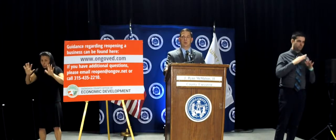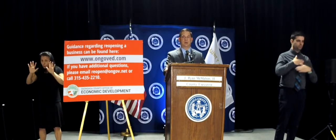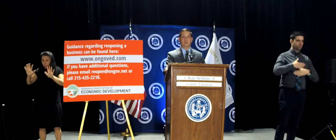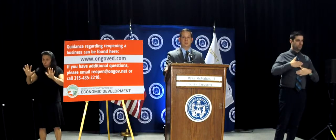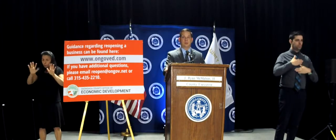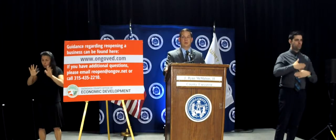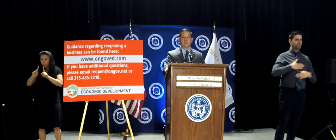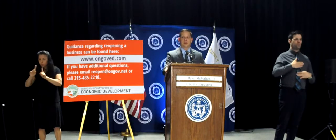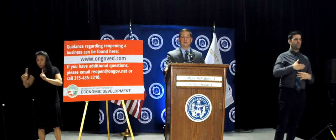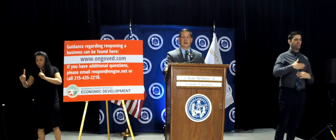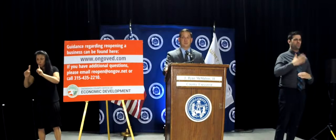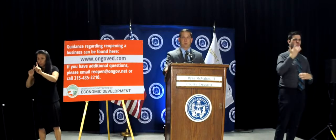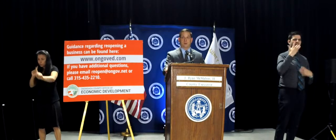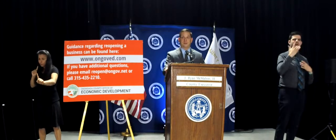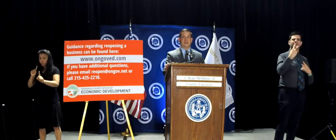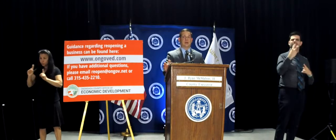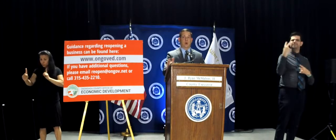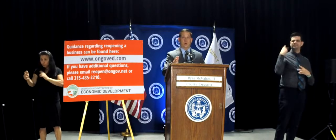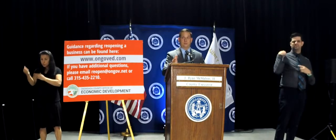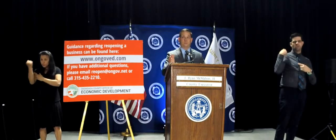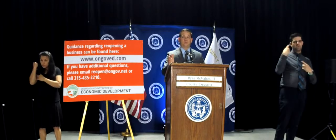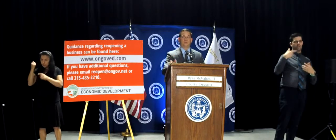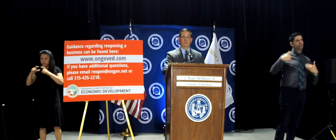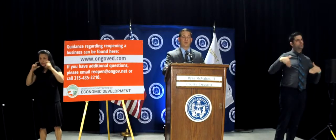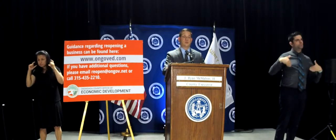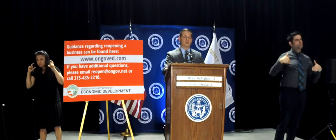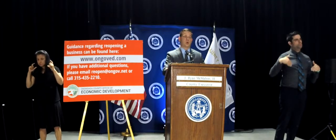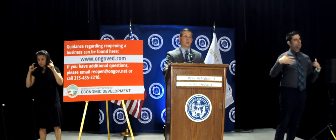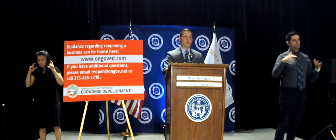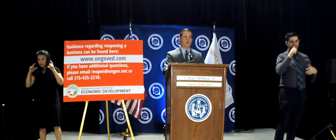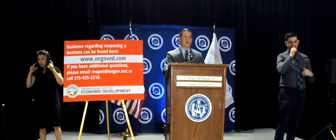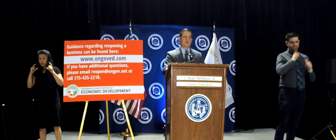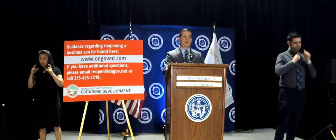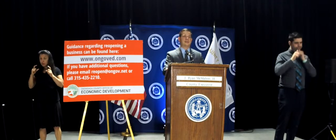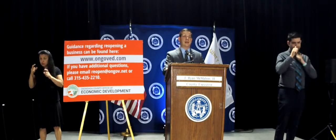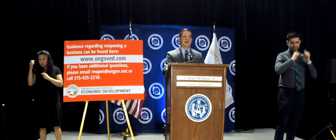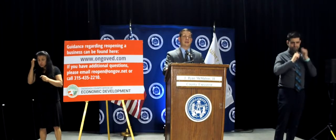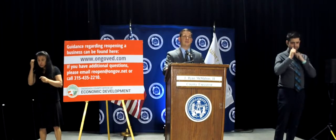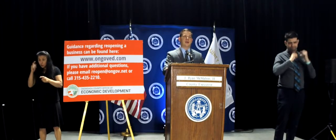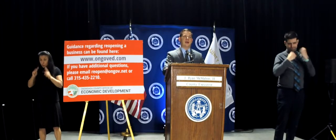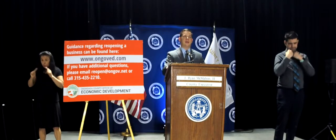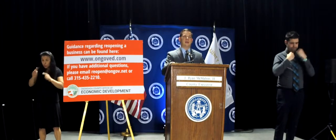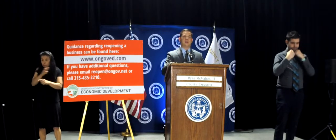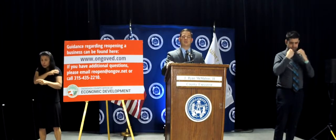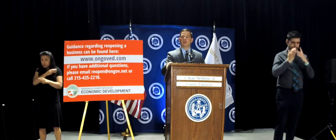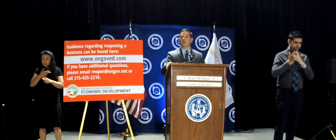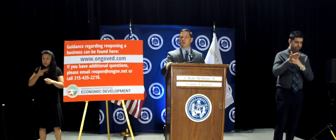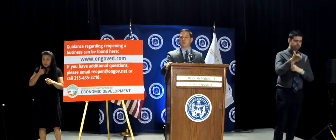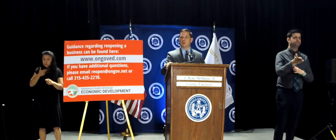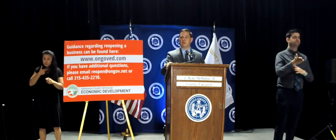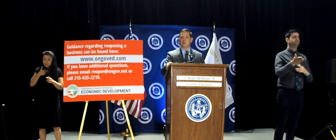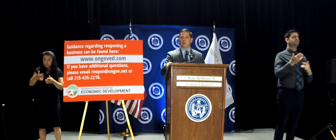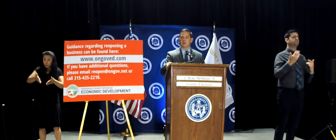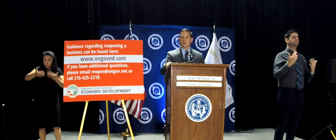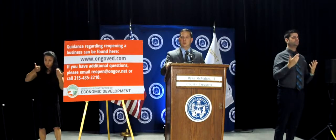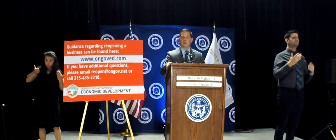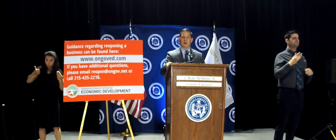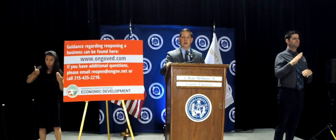in our community that are desperate to get going. And so let's not give any